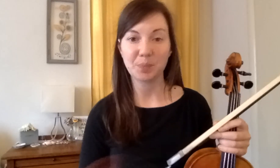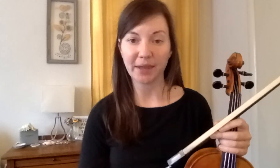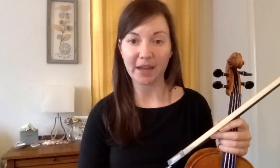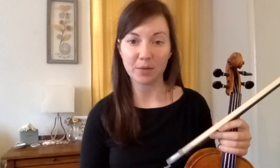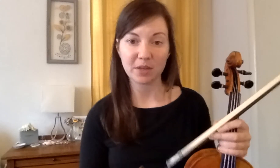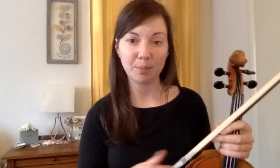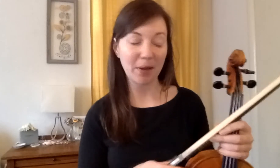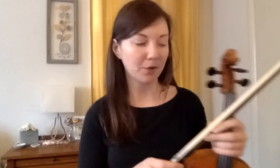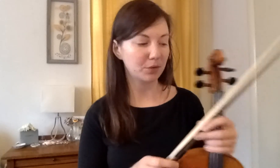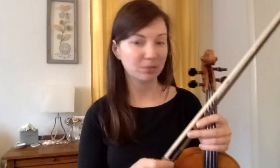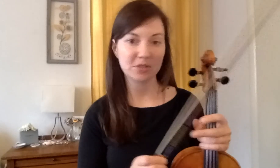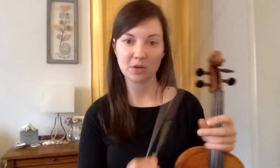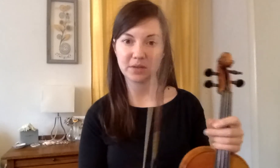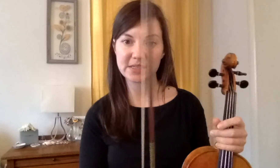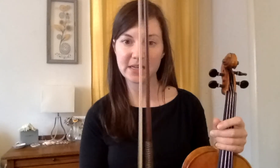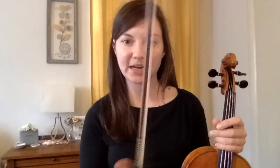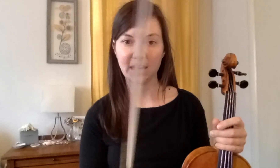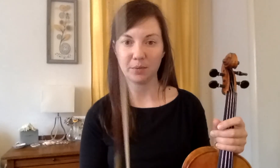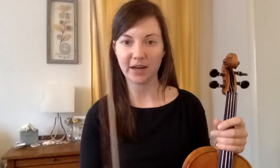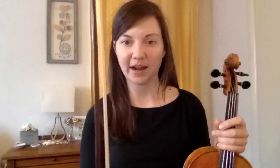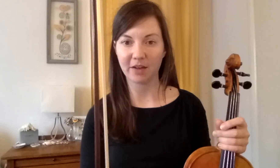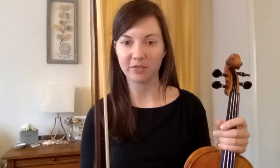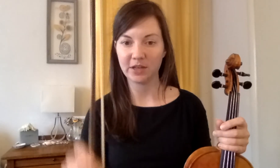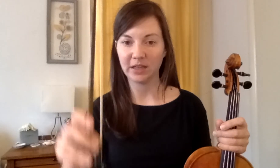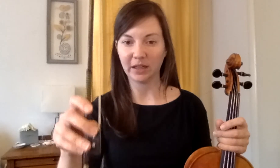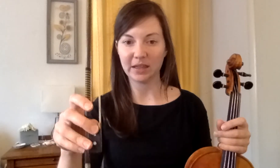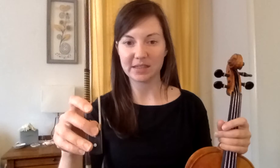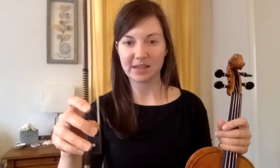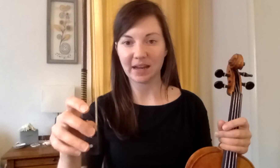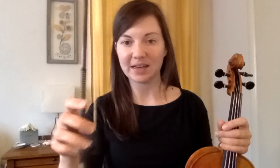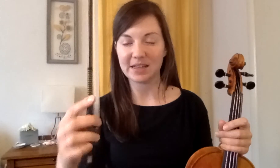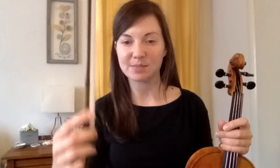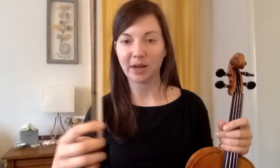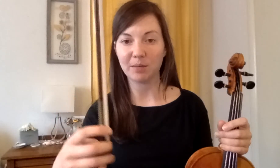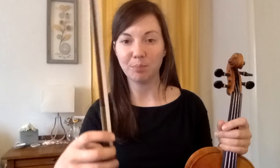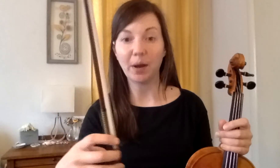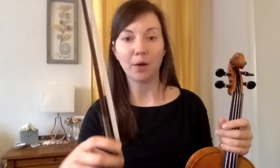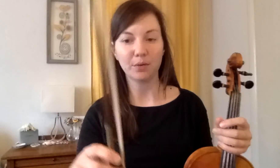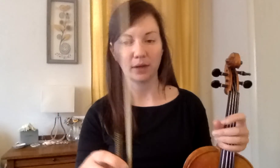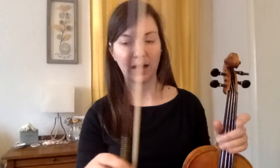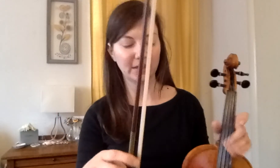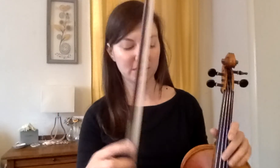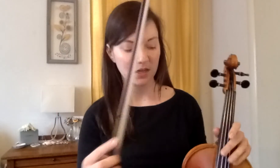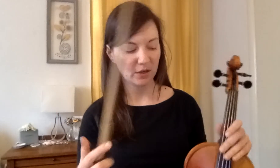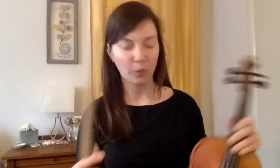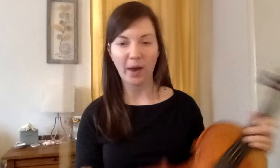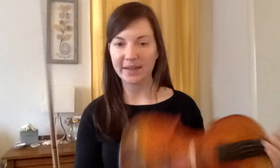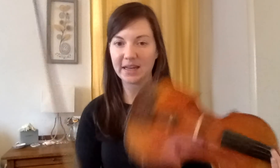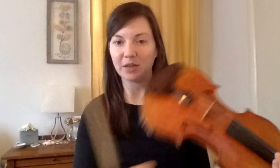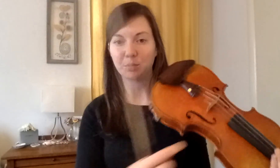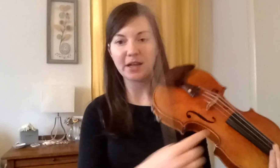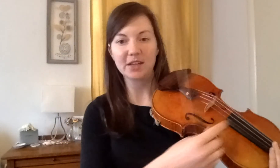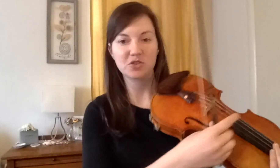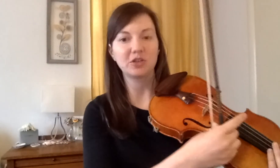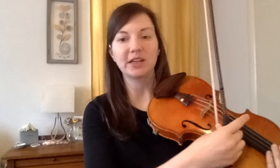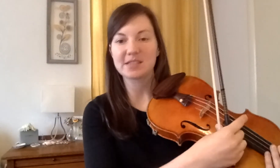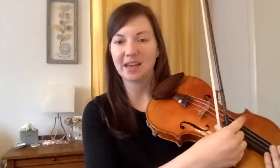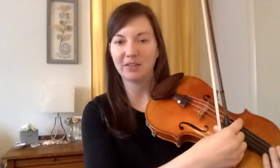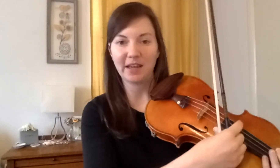played with a bow. So this here, what I have in this hand, is my bow. And while I can pluck strings, kind of like I